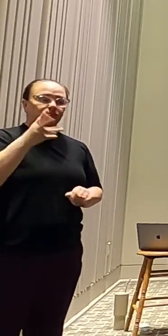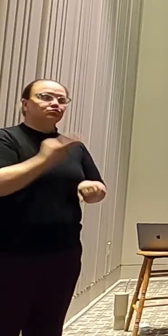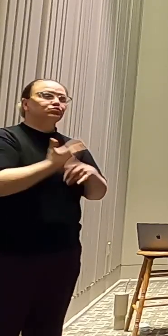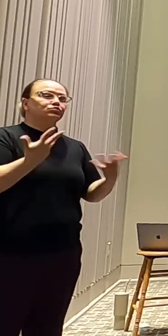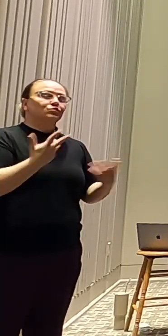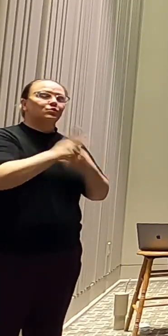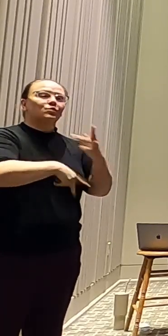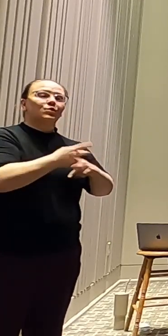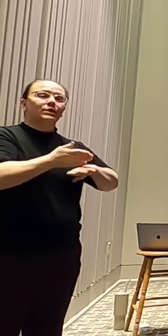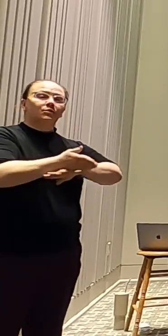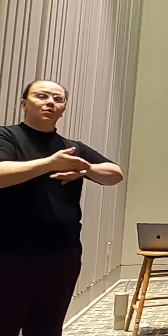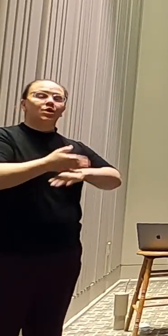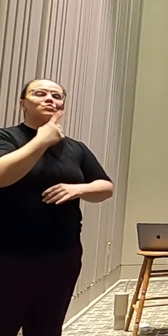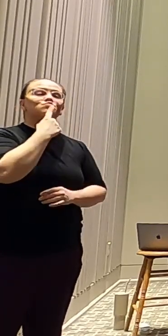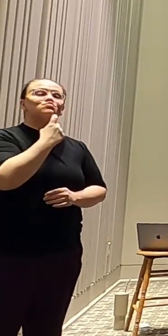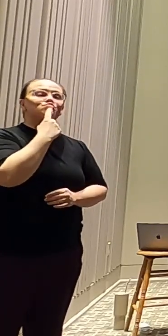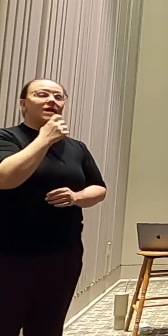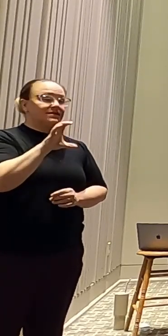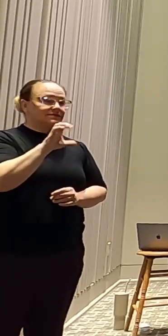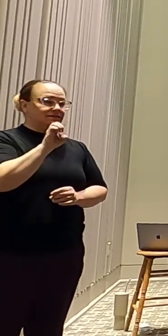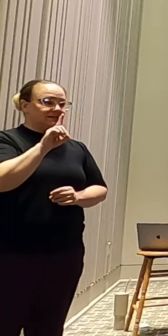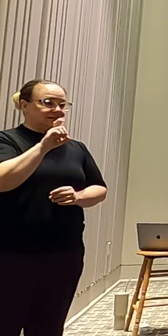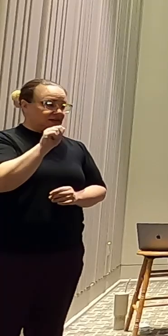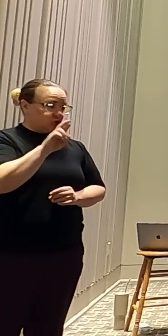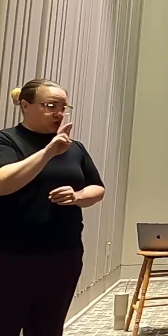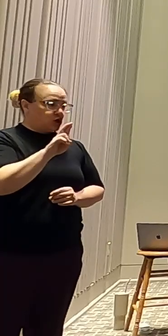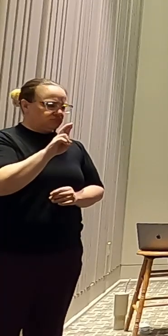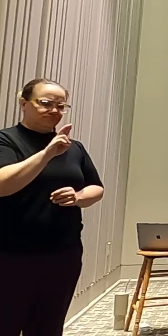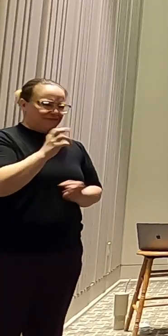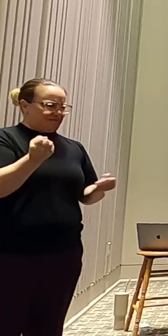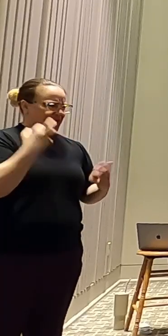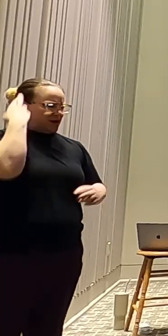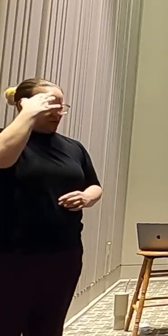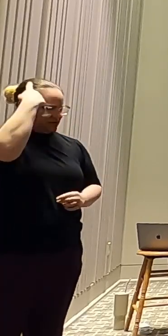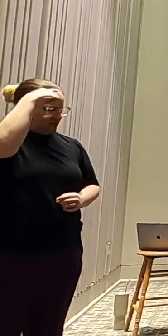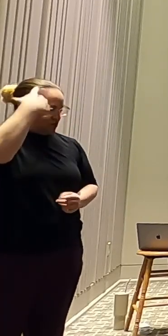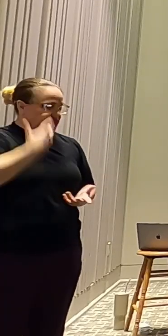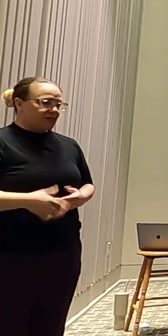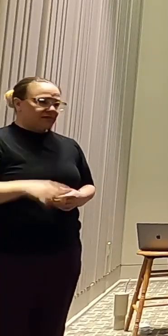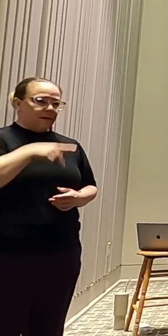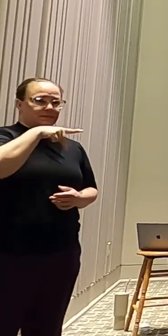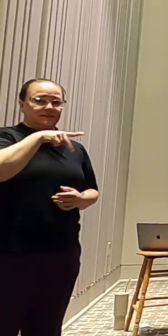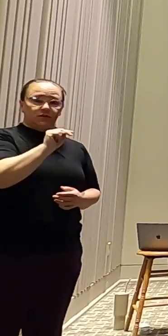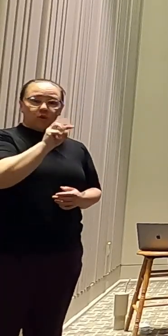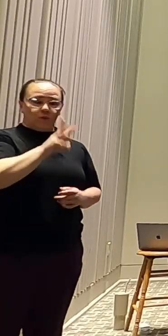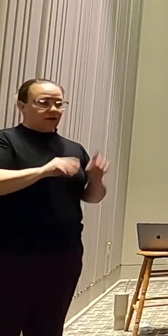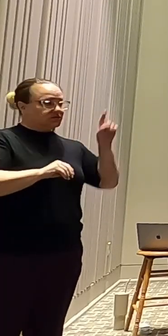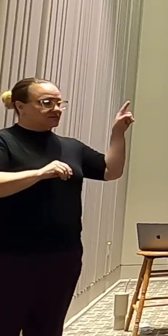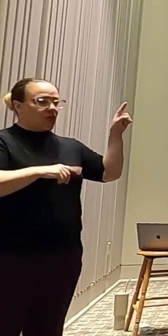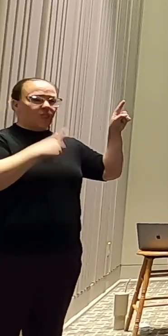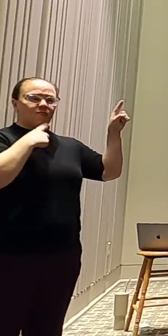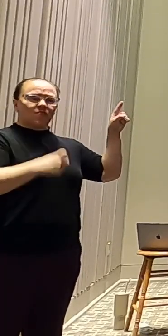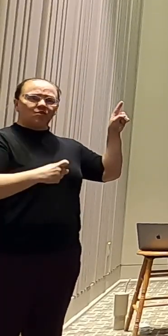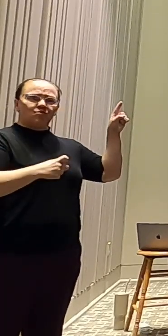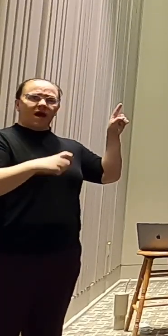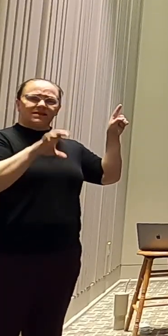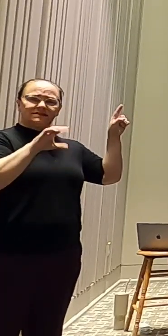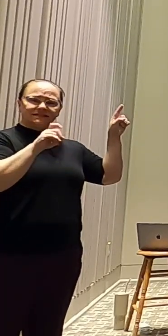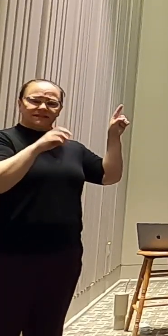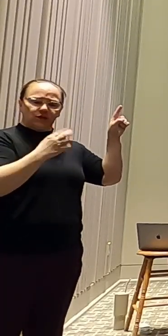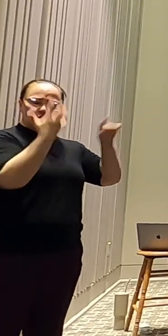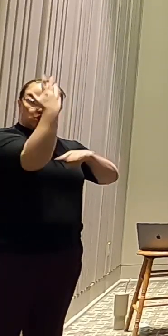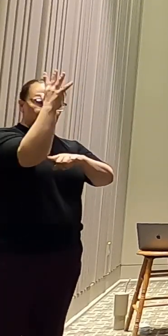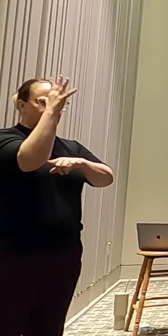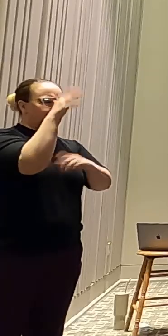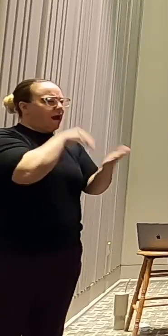cedar. So this is for a variety of reasons. The first is that in the Pacific Northwest, the red cedar tree is incredibly common, meaning that